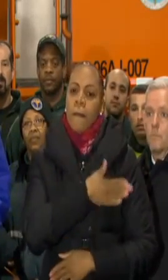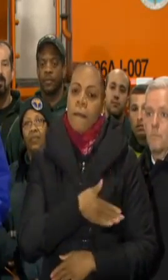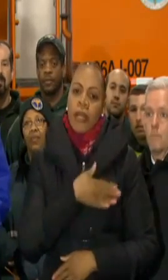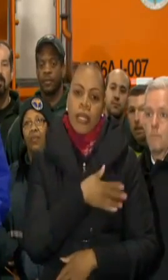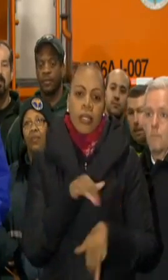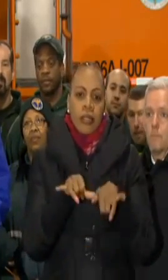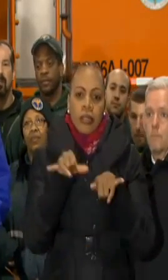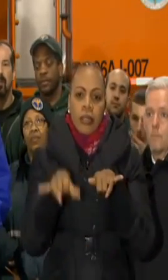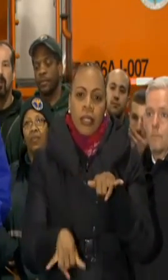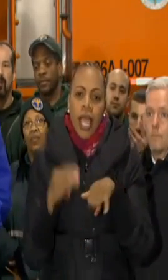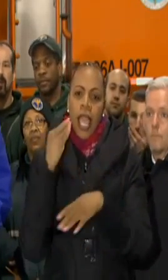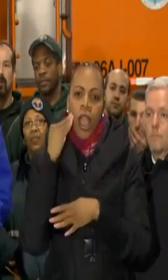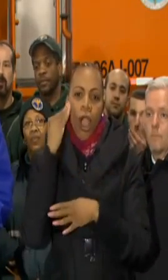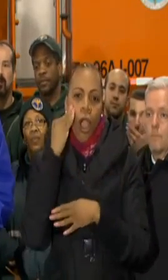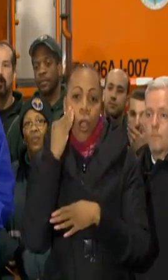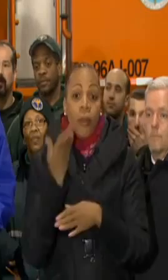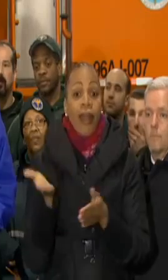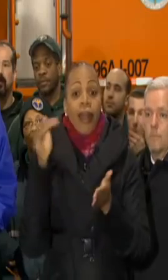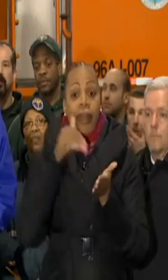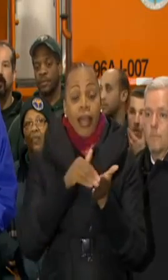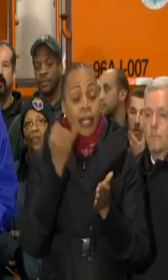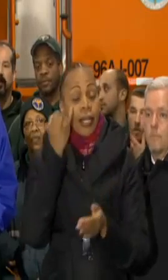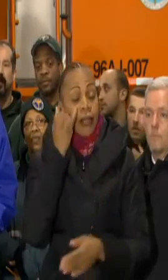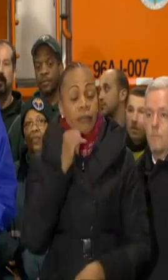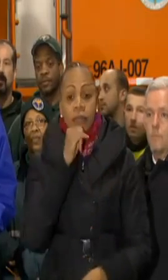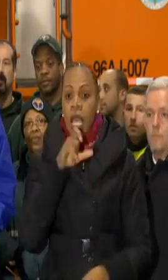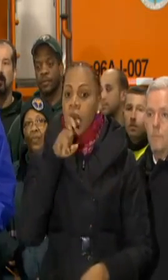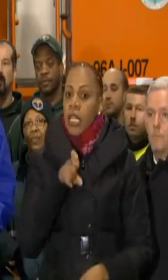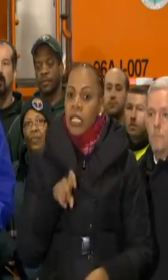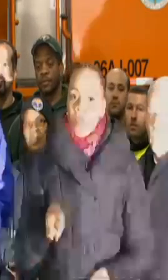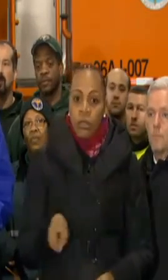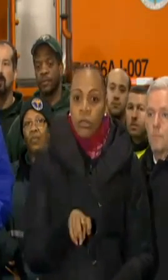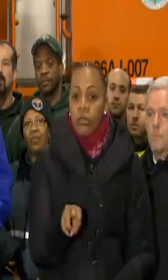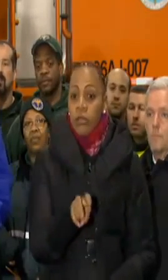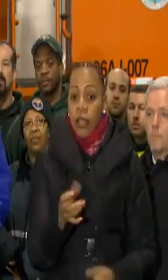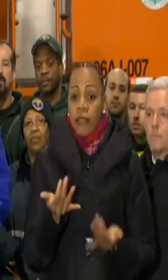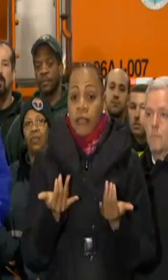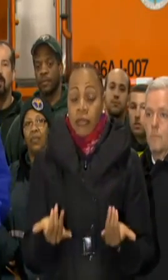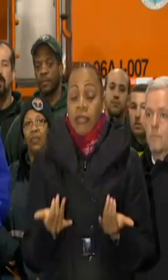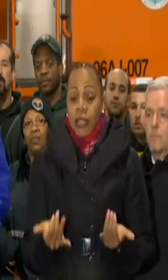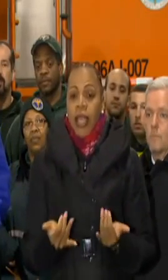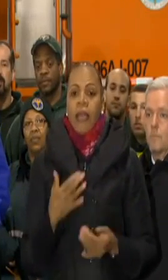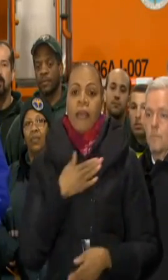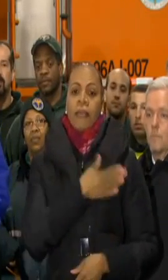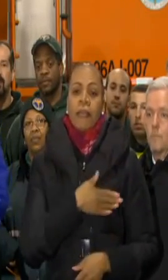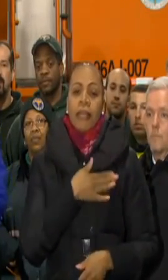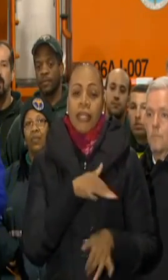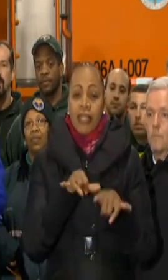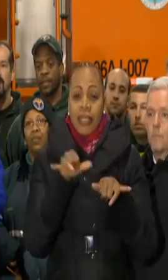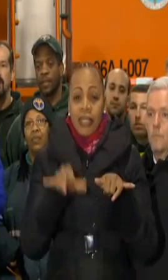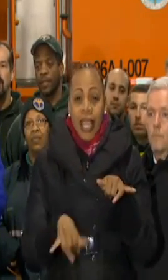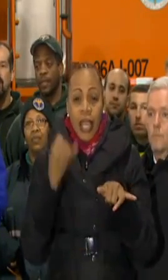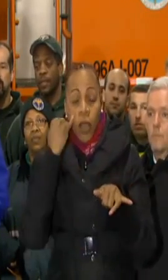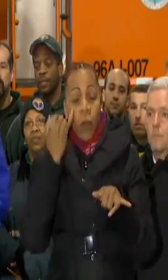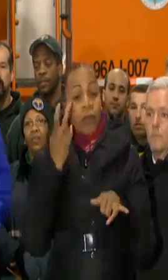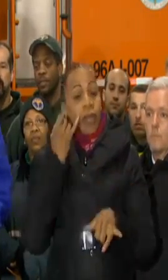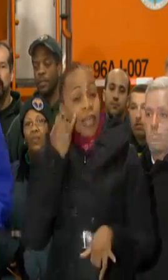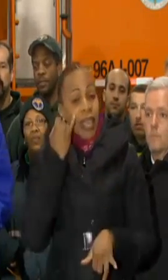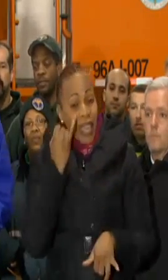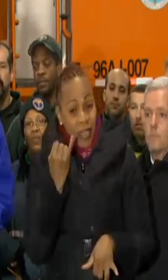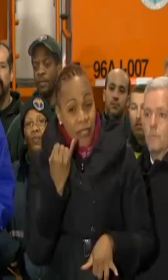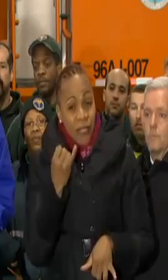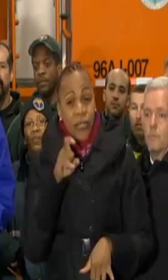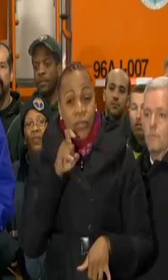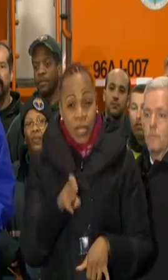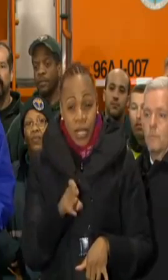home. I'm going to say it again. If you do not need to travel today, please stay home. If you do have to travel,